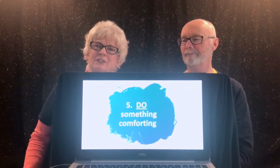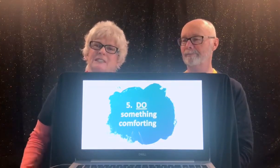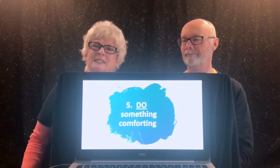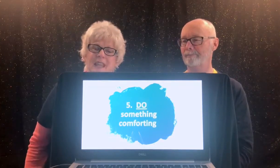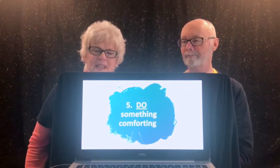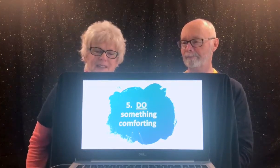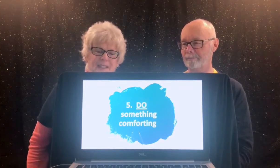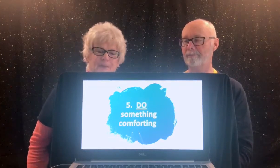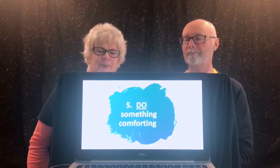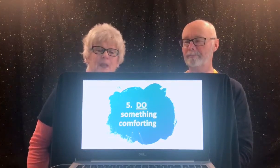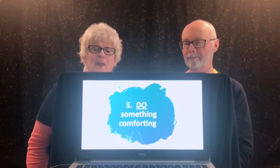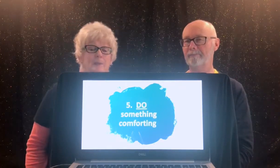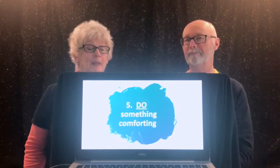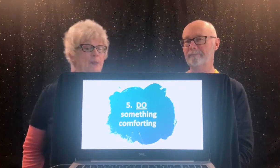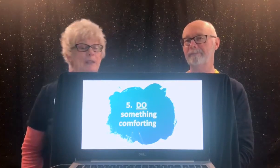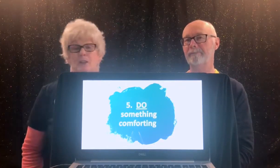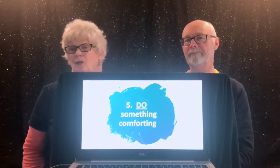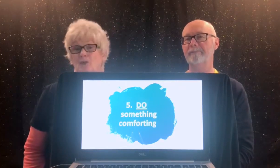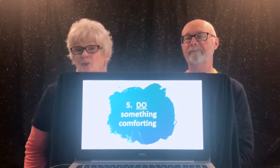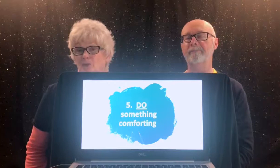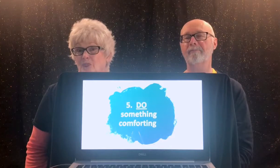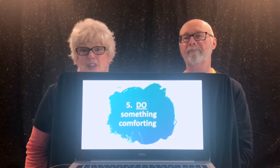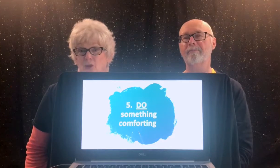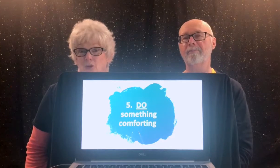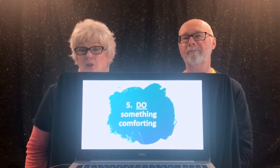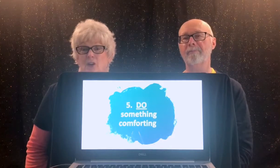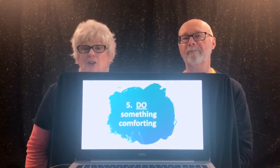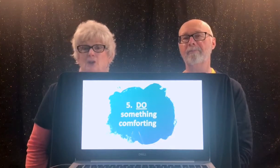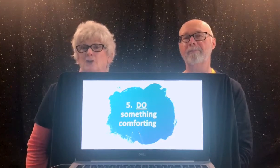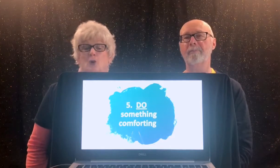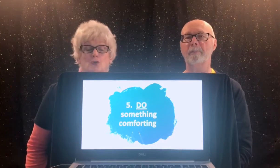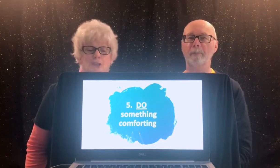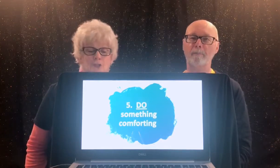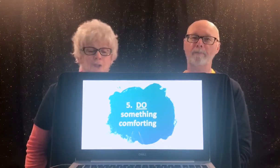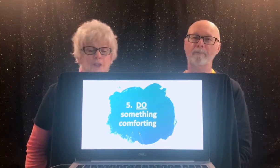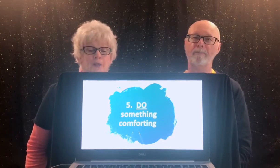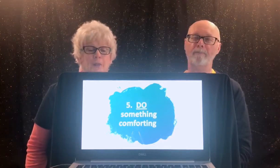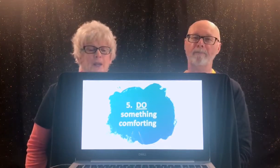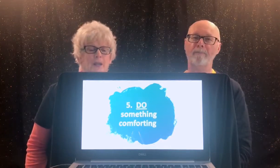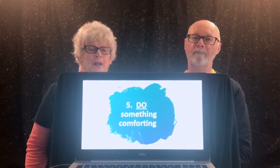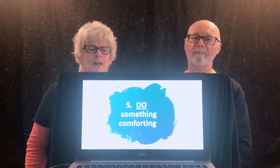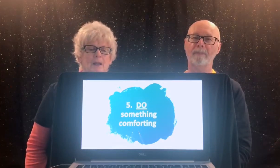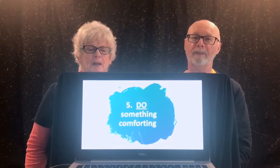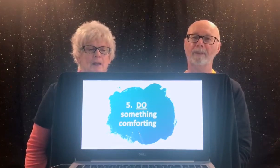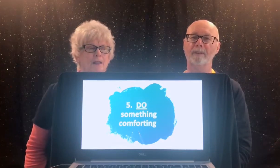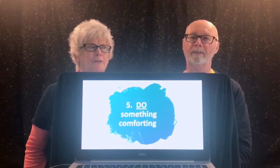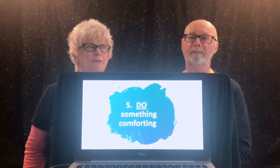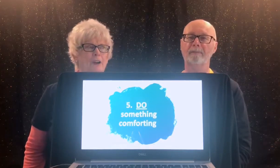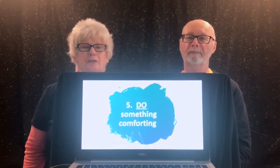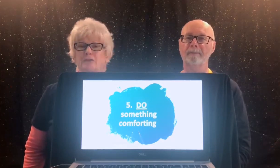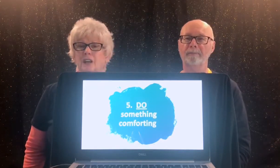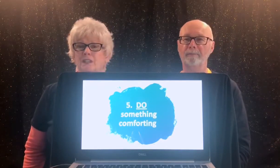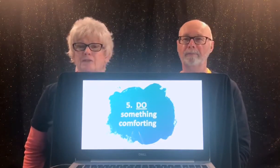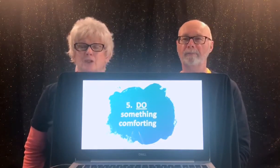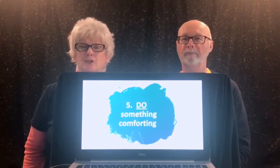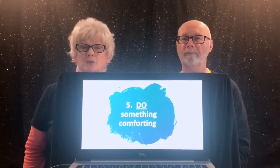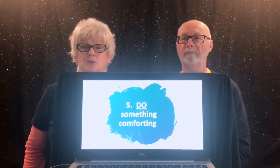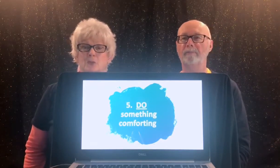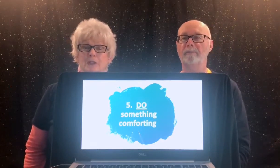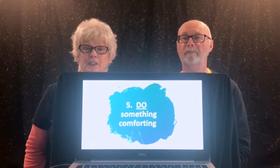comfort daily. Maybe you don't think you should, or you don't deserve it, but if a friend of yours was